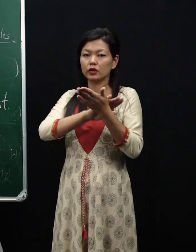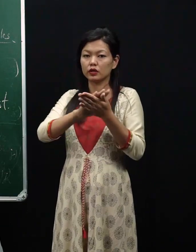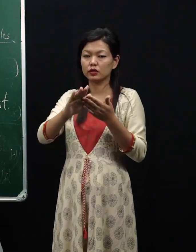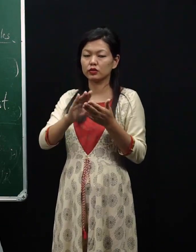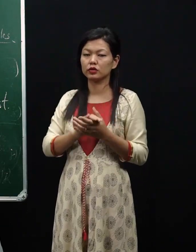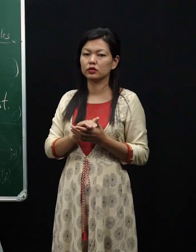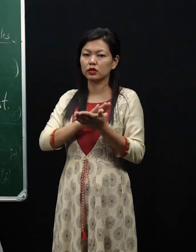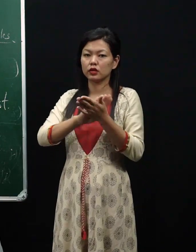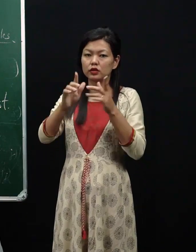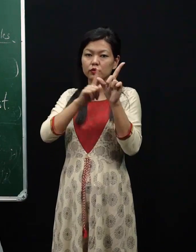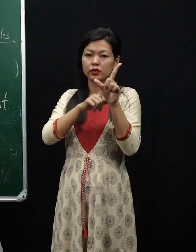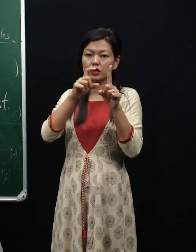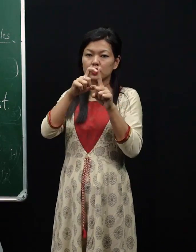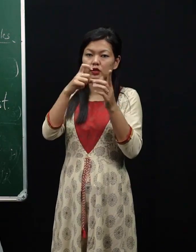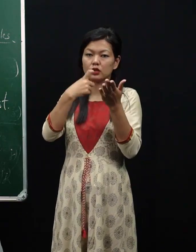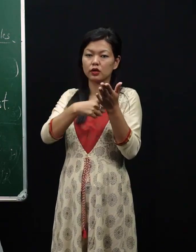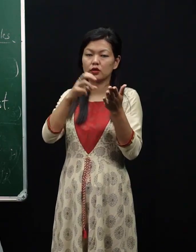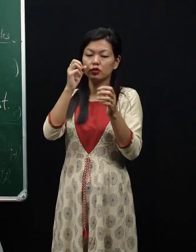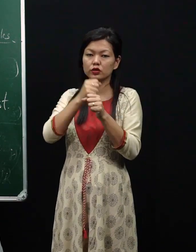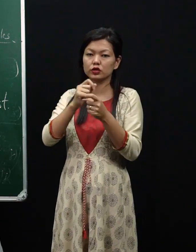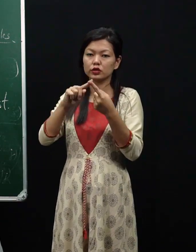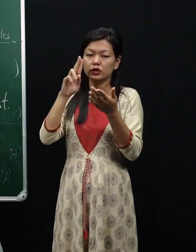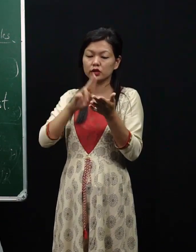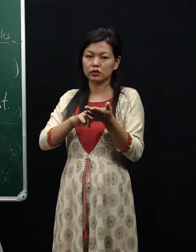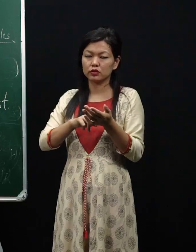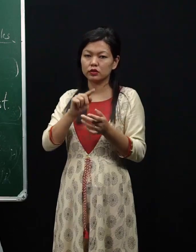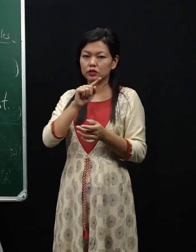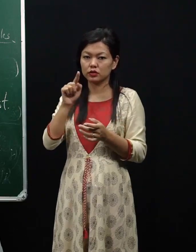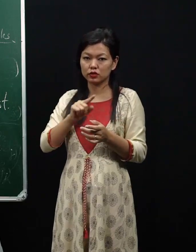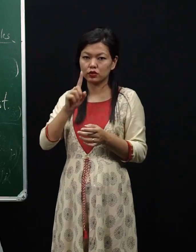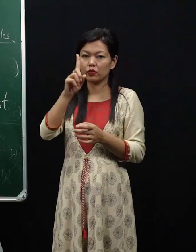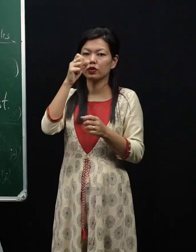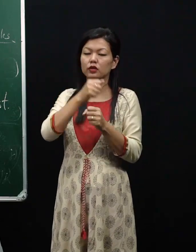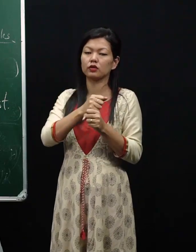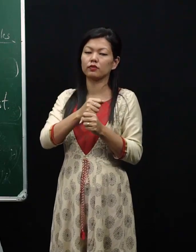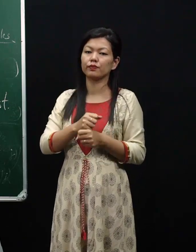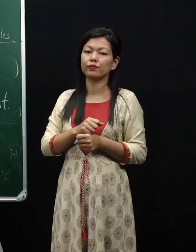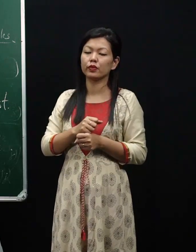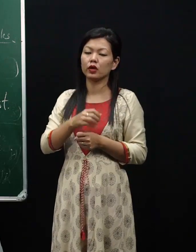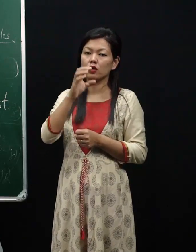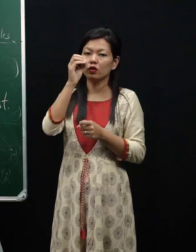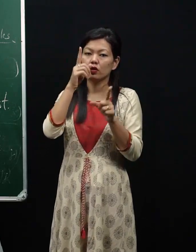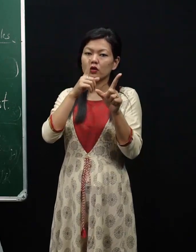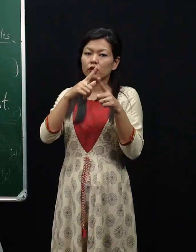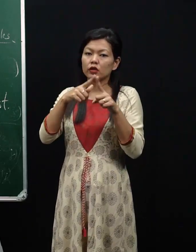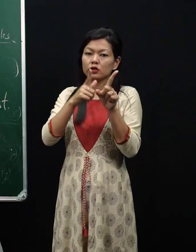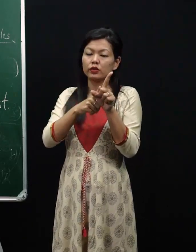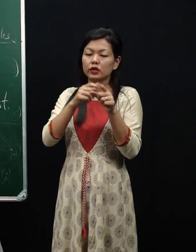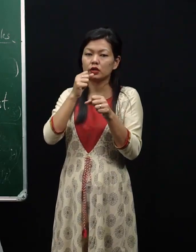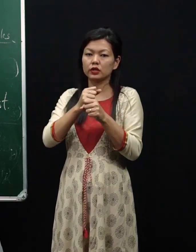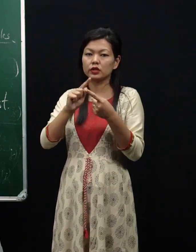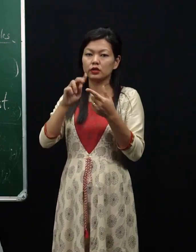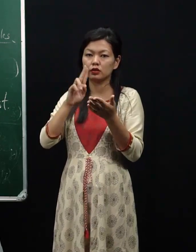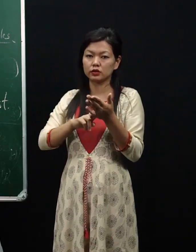one hydrogen, it is 1 gram. Clear? And oxygen means 16